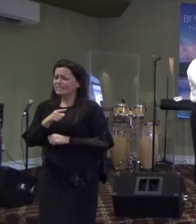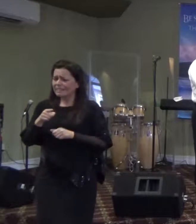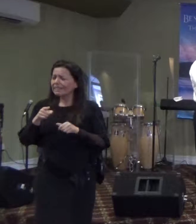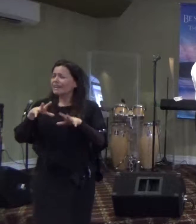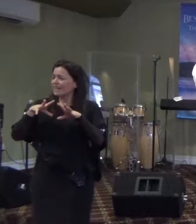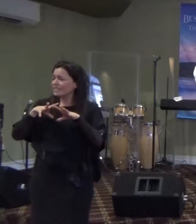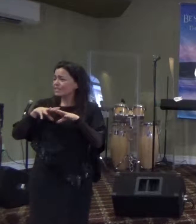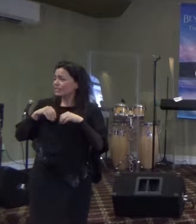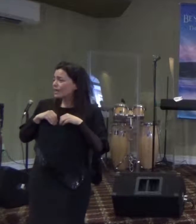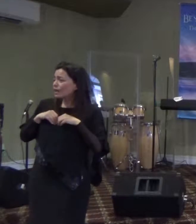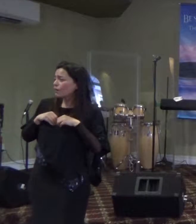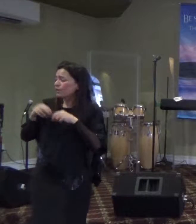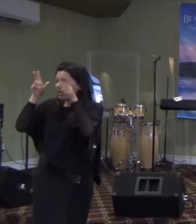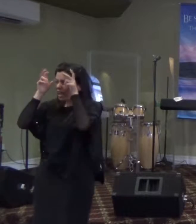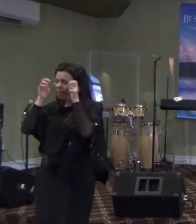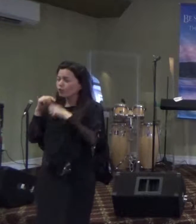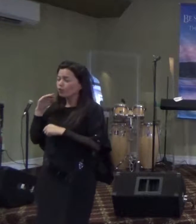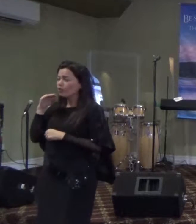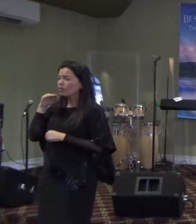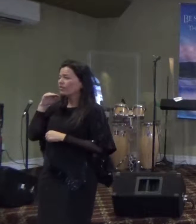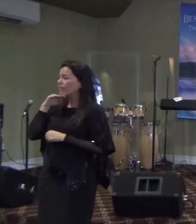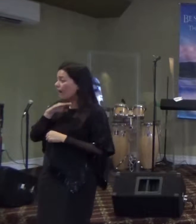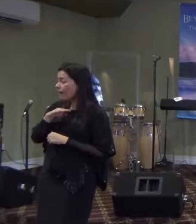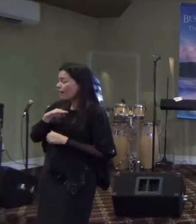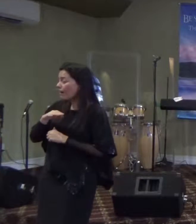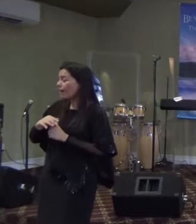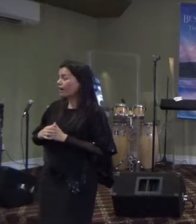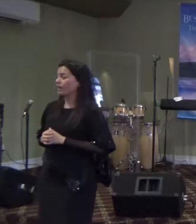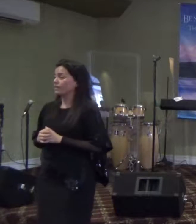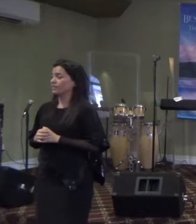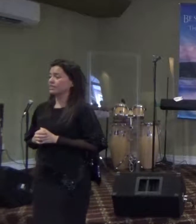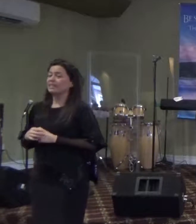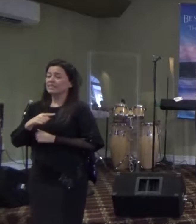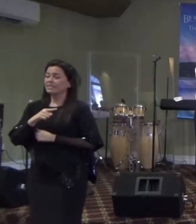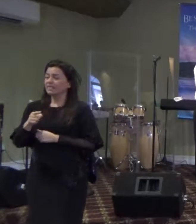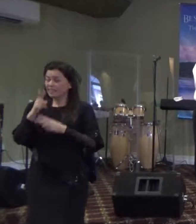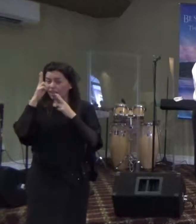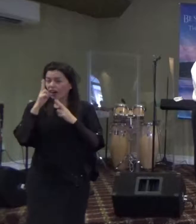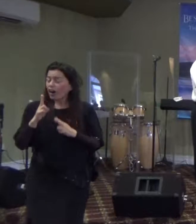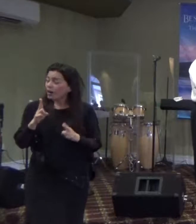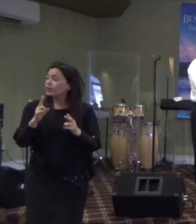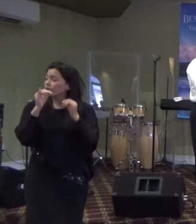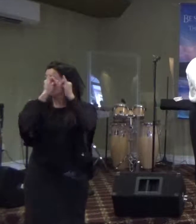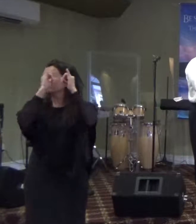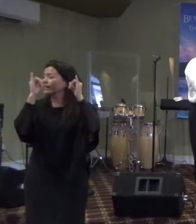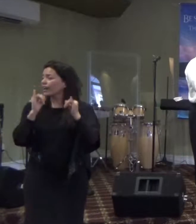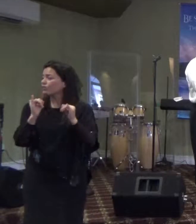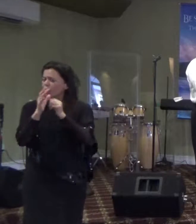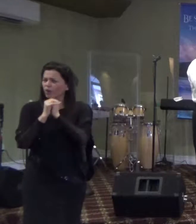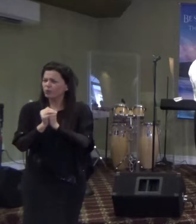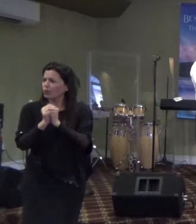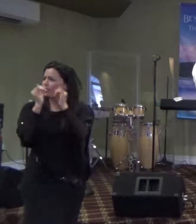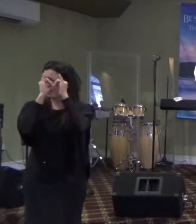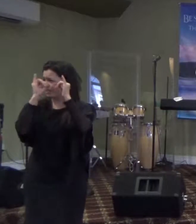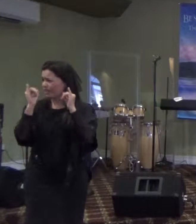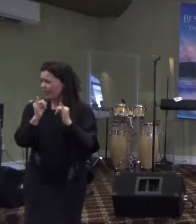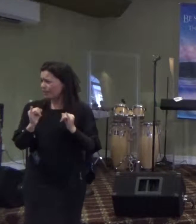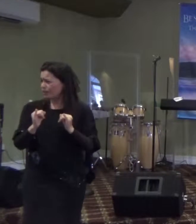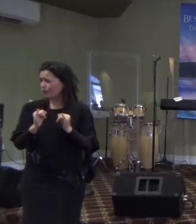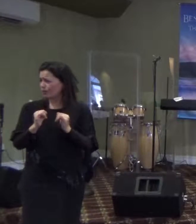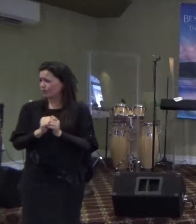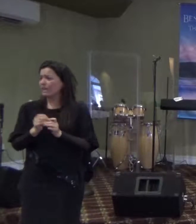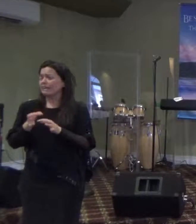they changed the truth of God for lies, honrando y dando culto a las criaturas honoring creatures antes que